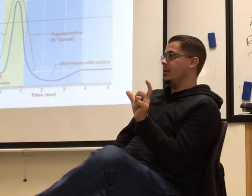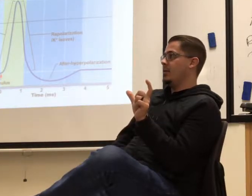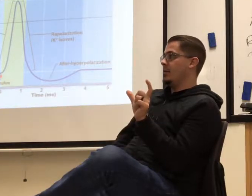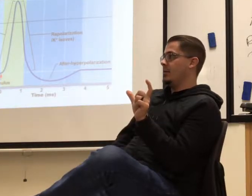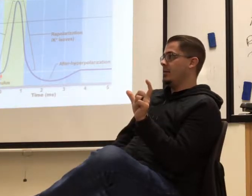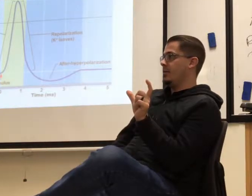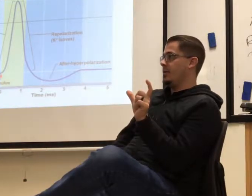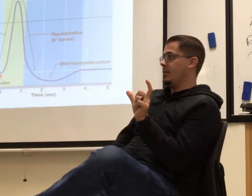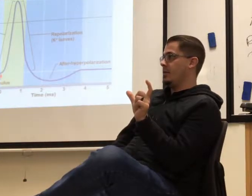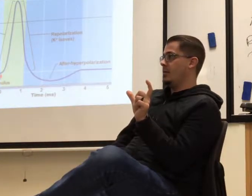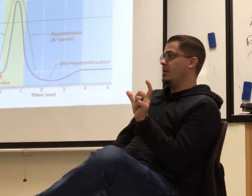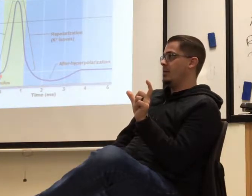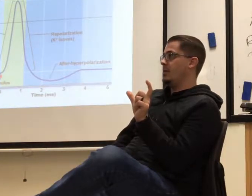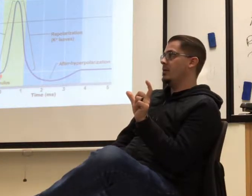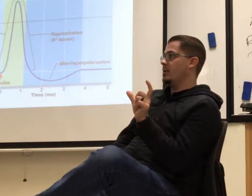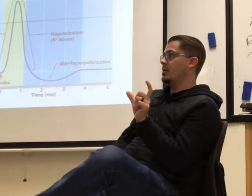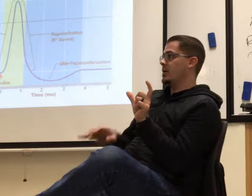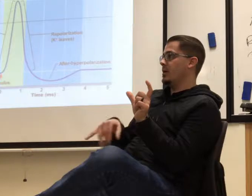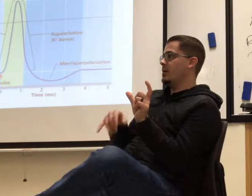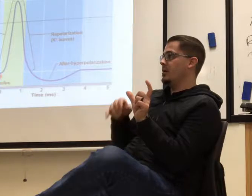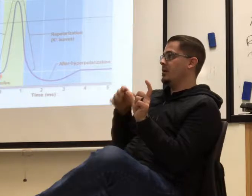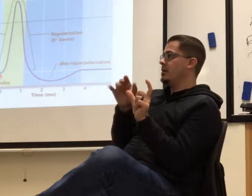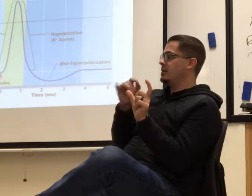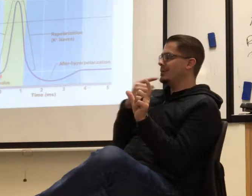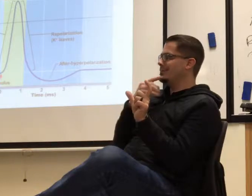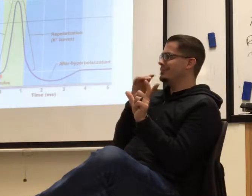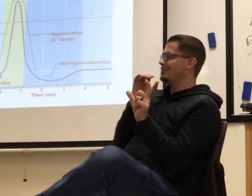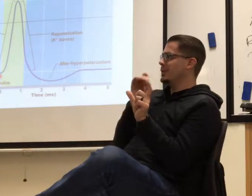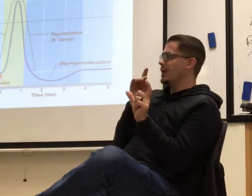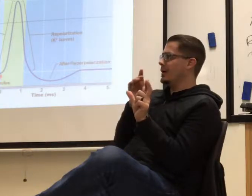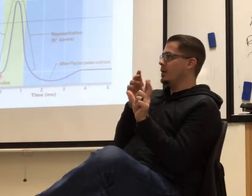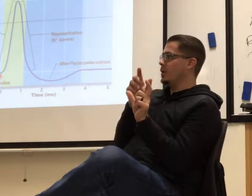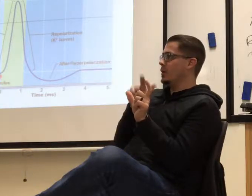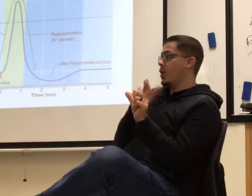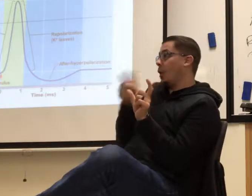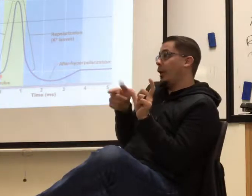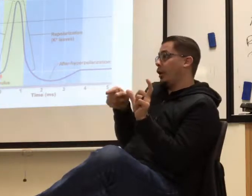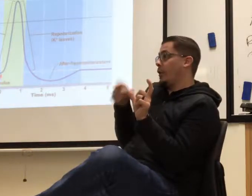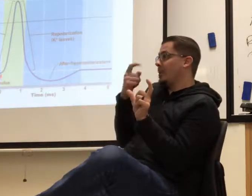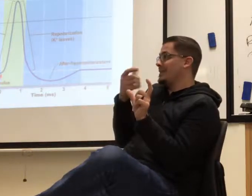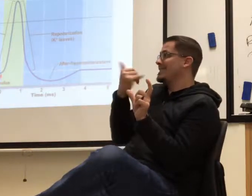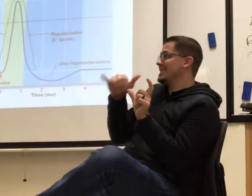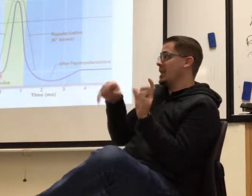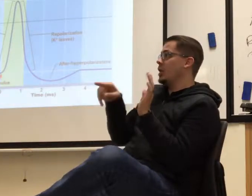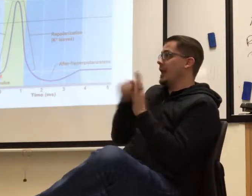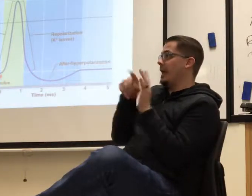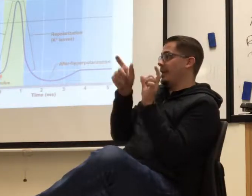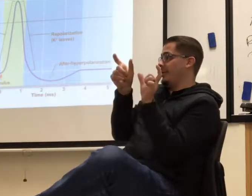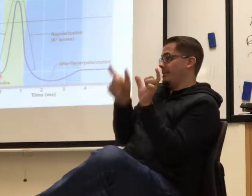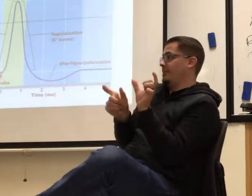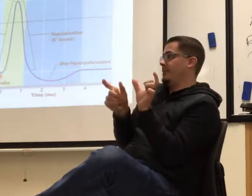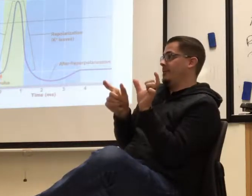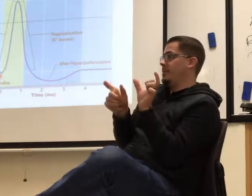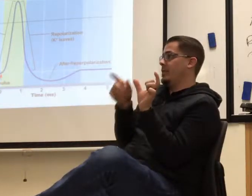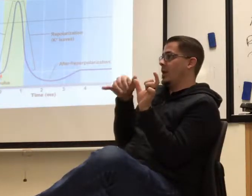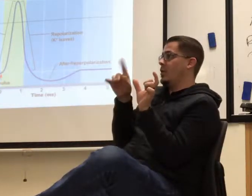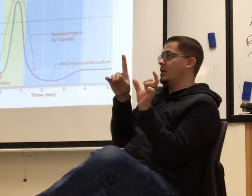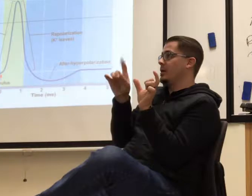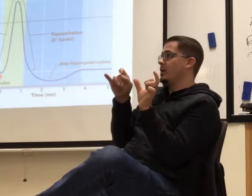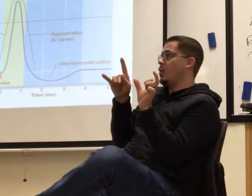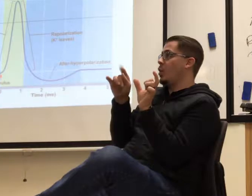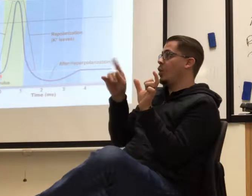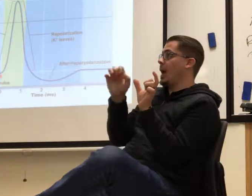So it goes, okay, I'm going to go to this one then, because it's still negative here. So you depolarize the next segment, and you get an